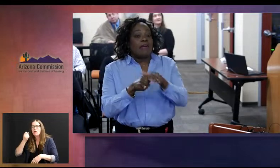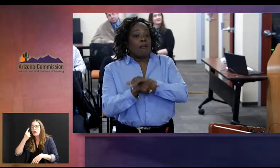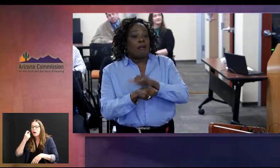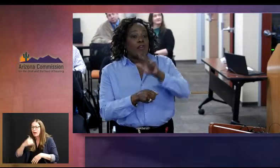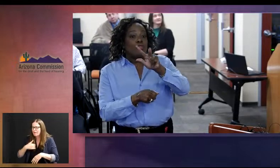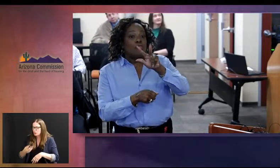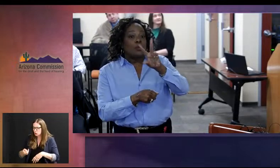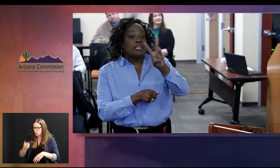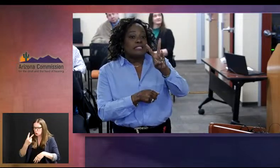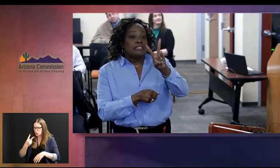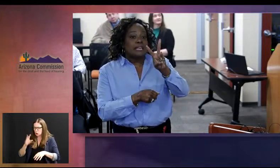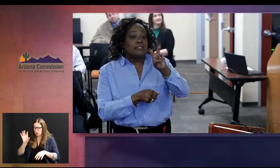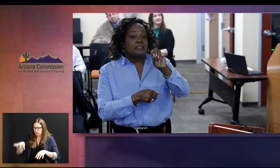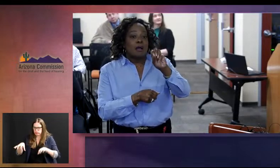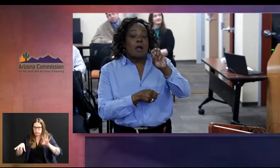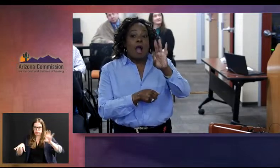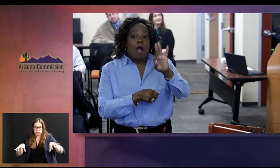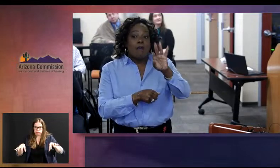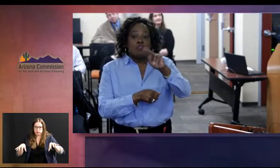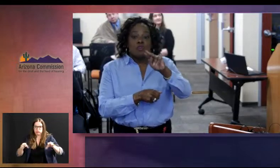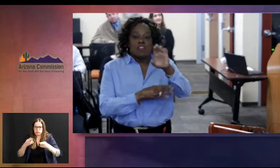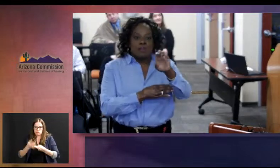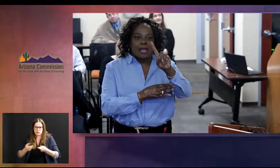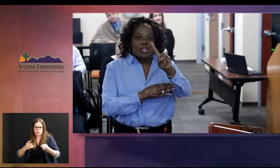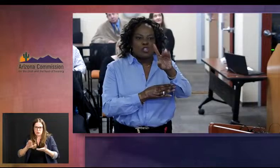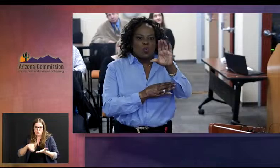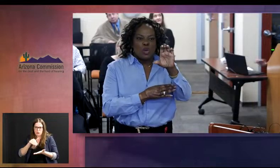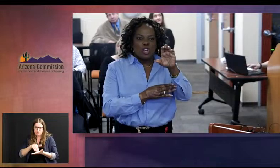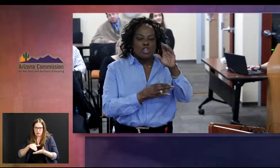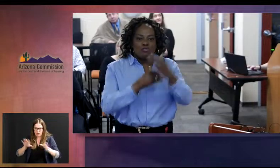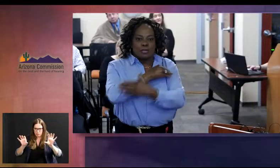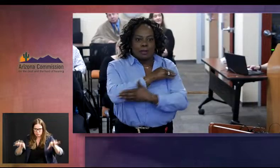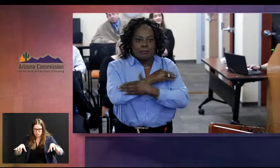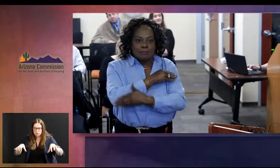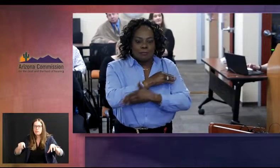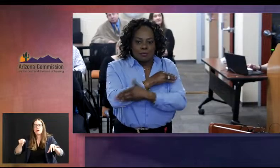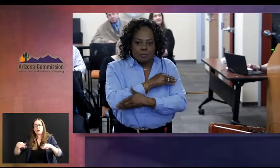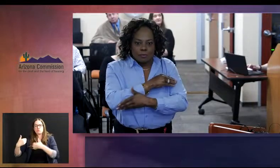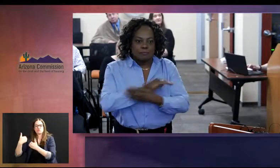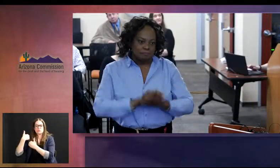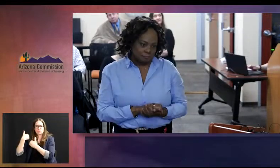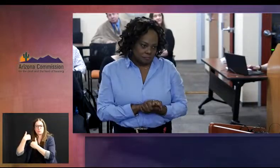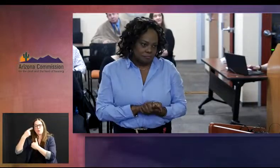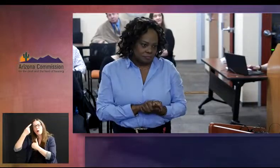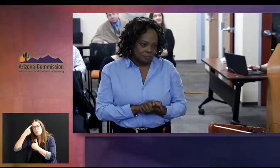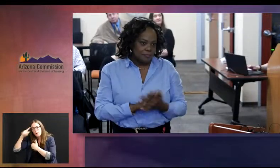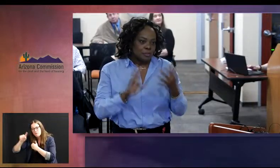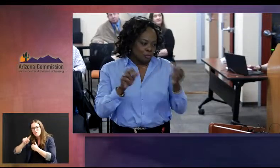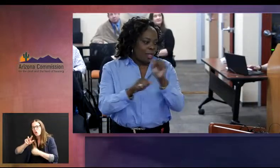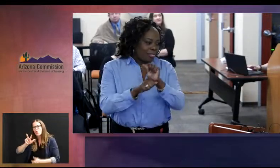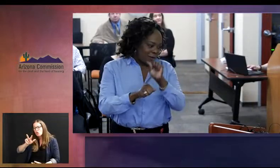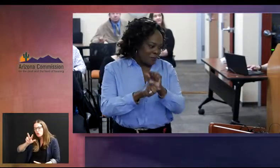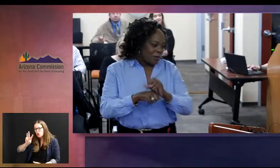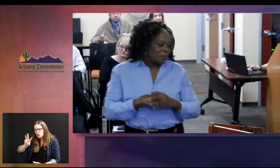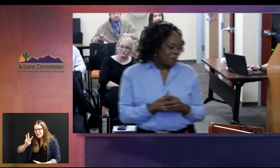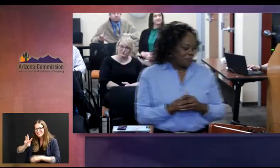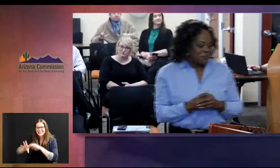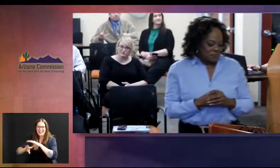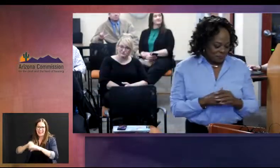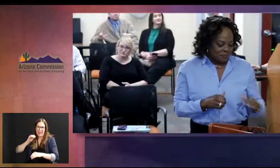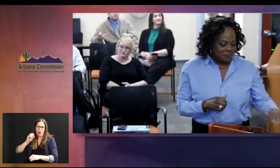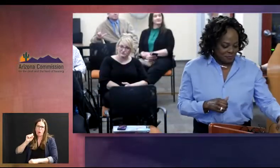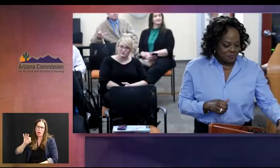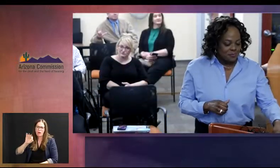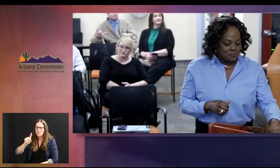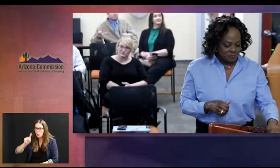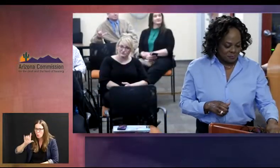centers that covered 36 of the North Carolina's 100 counties. It was a